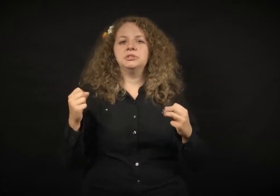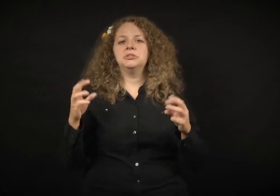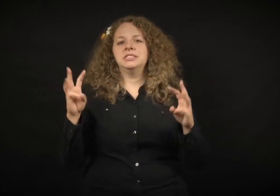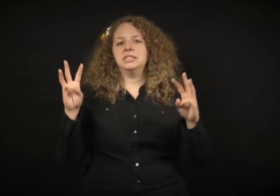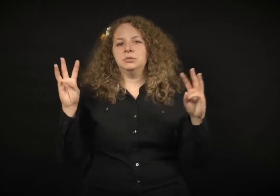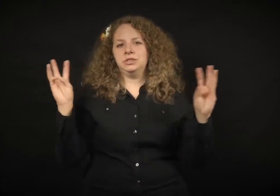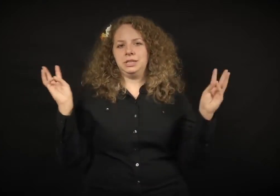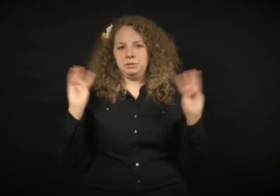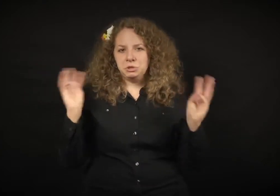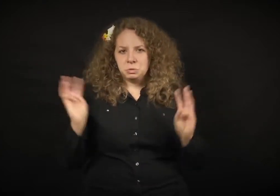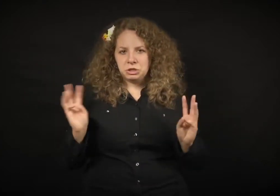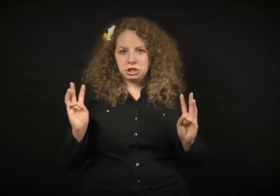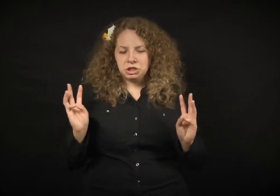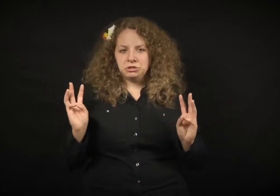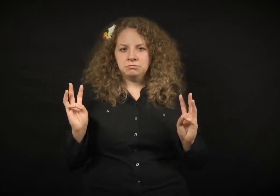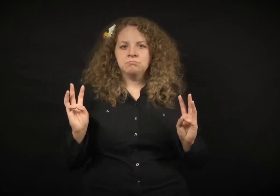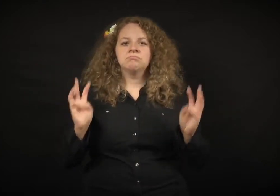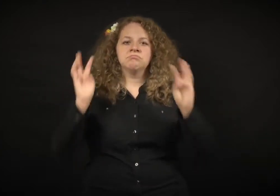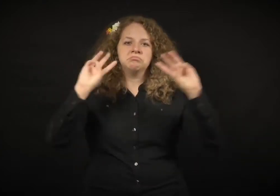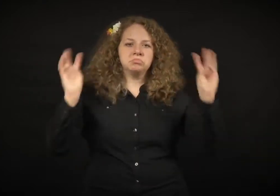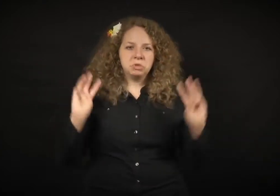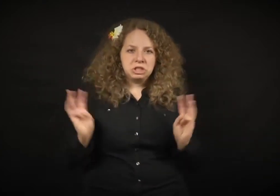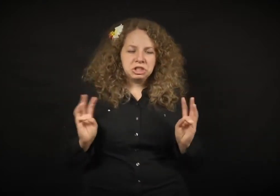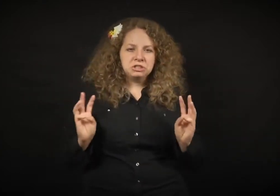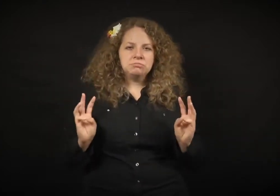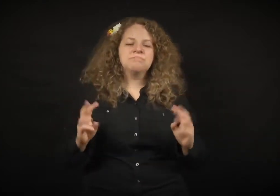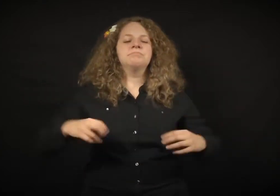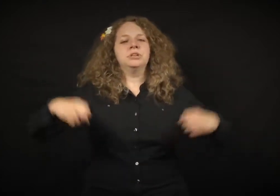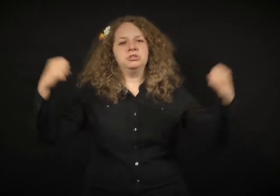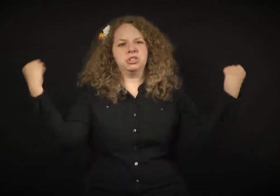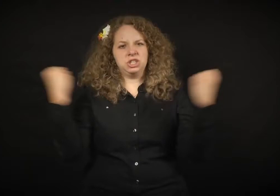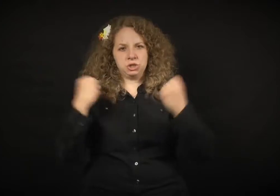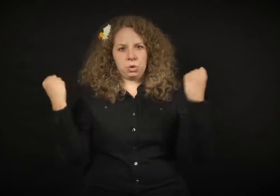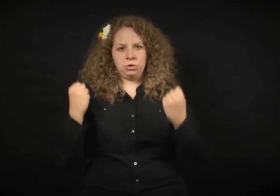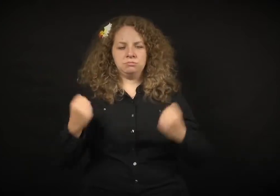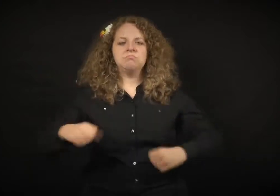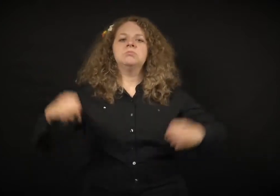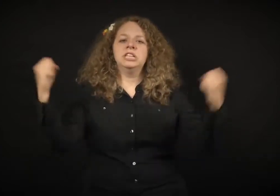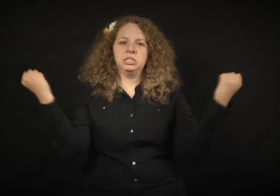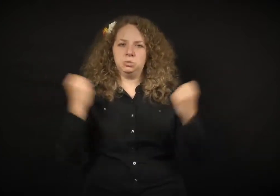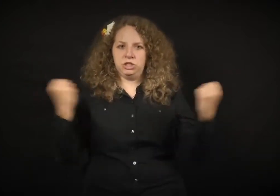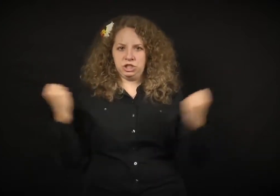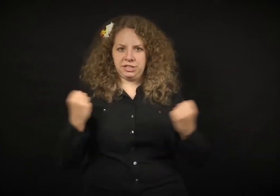you'll see it with W's, winter, winter, but usually just cold. It's winter time.